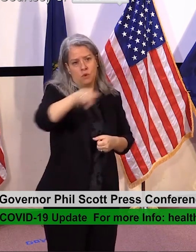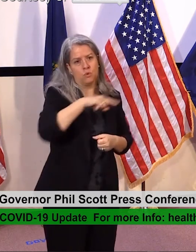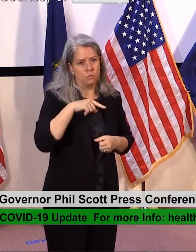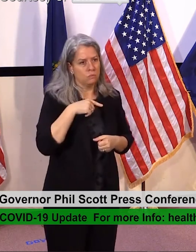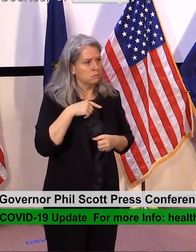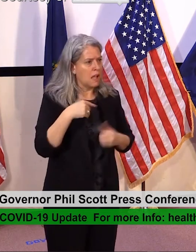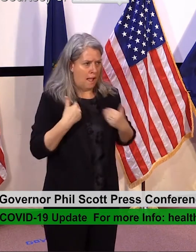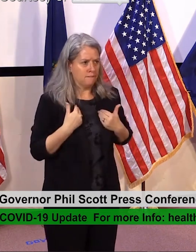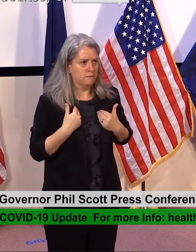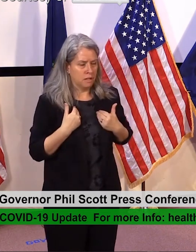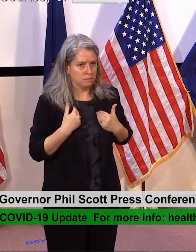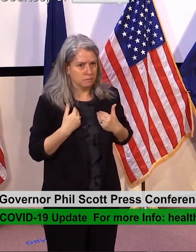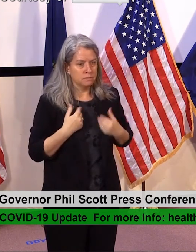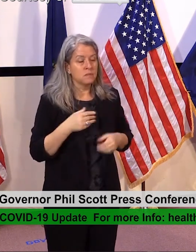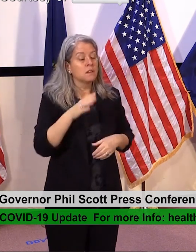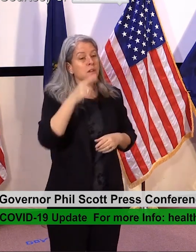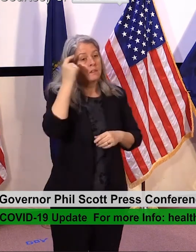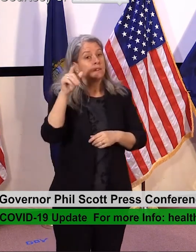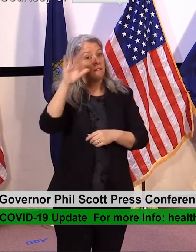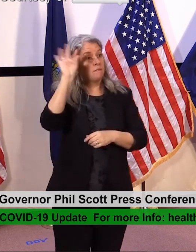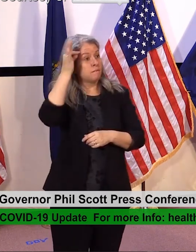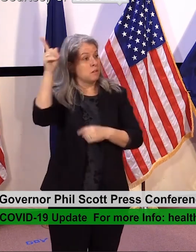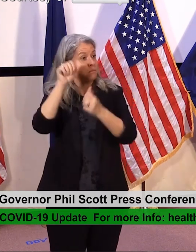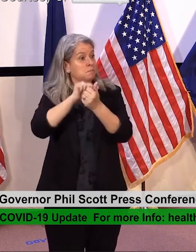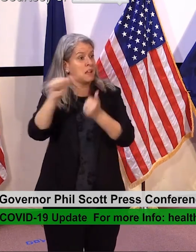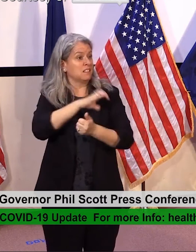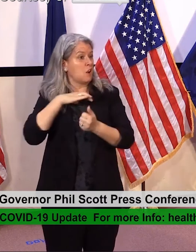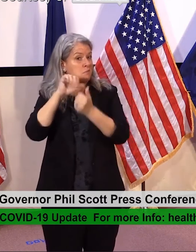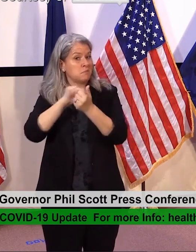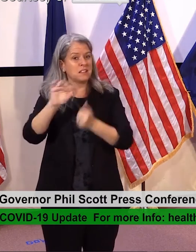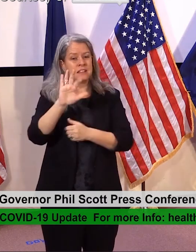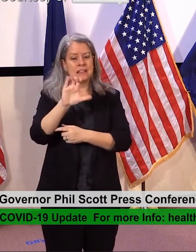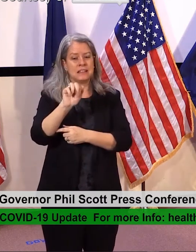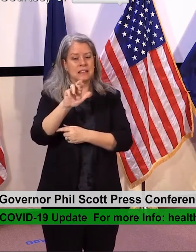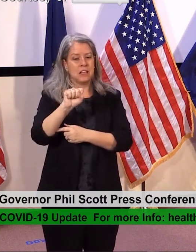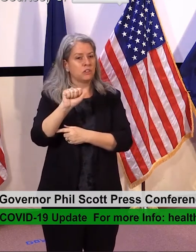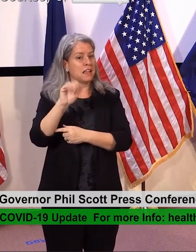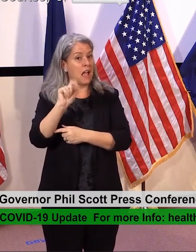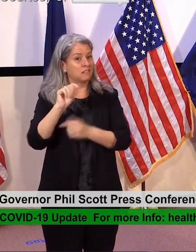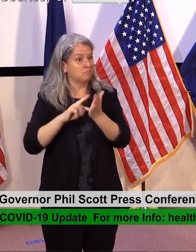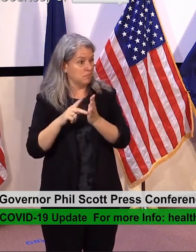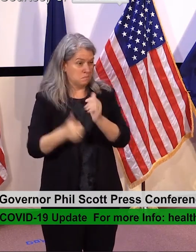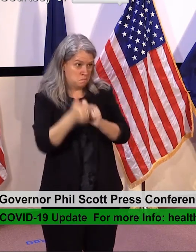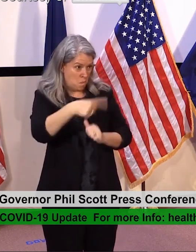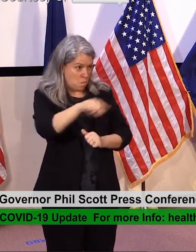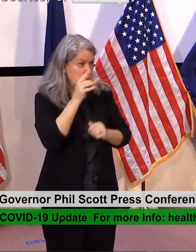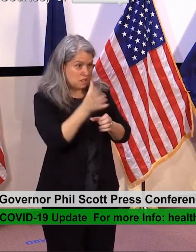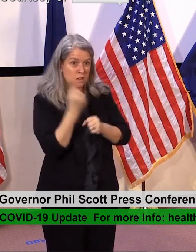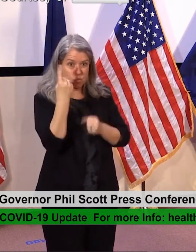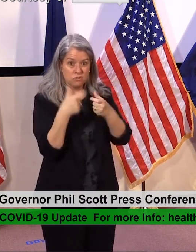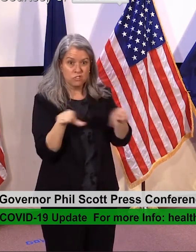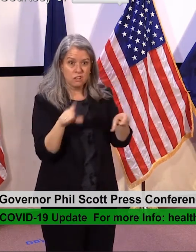First, as a result of the CARES Act passed by Congress, most will receive a one-time check of